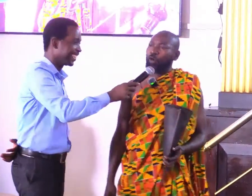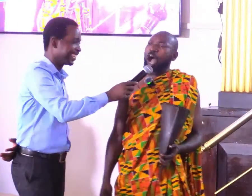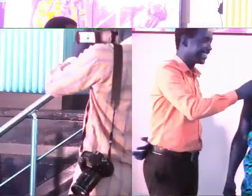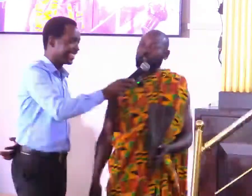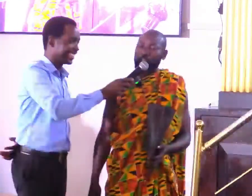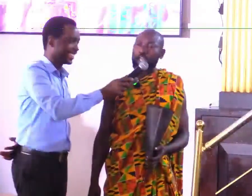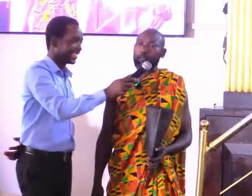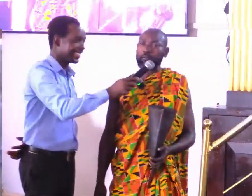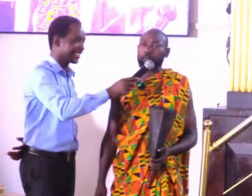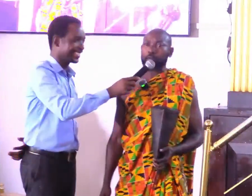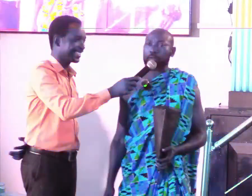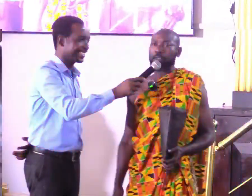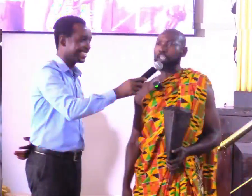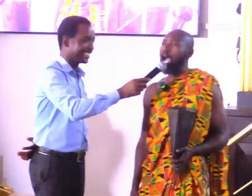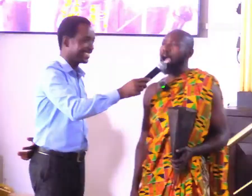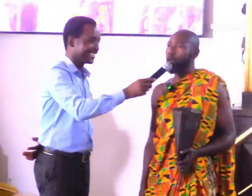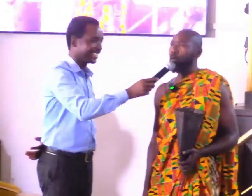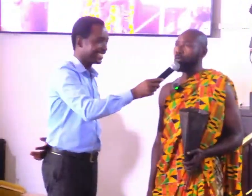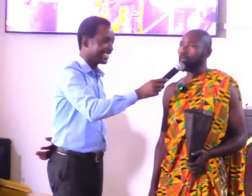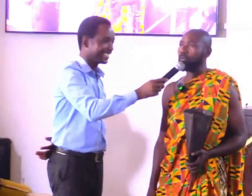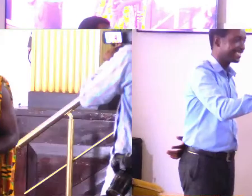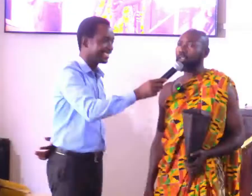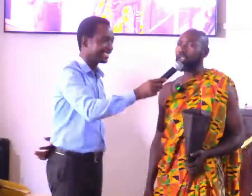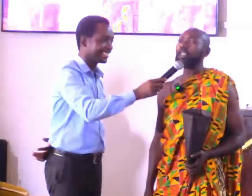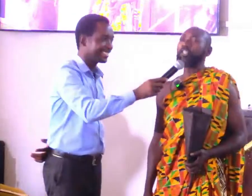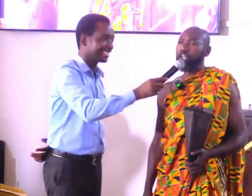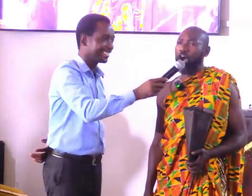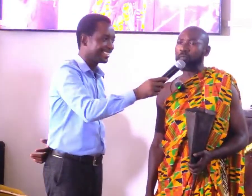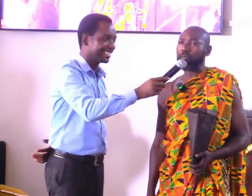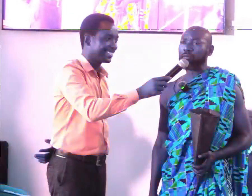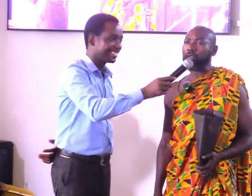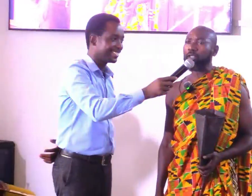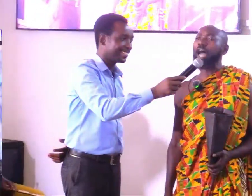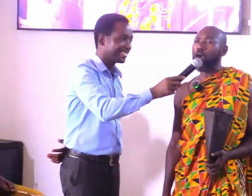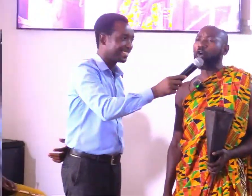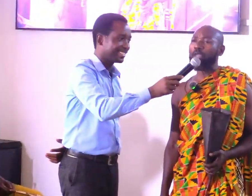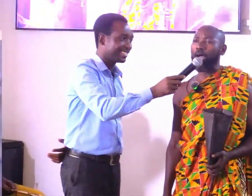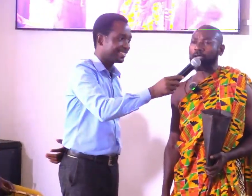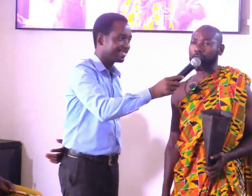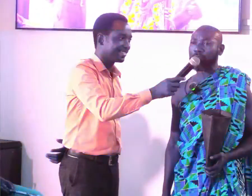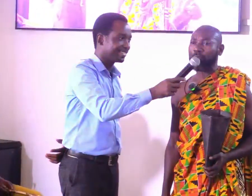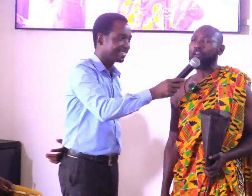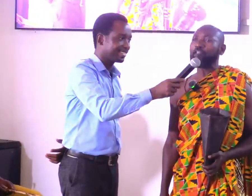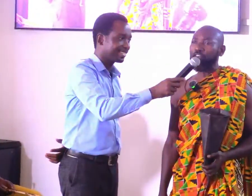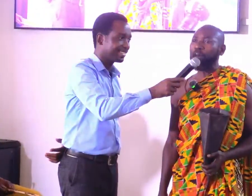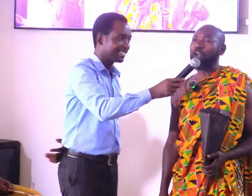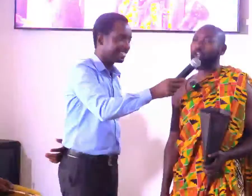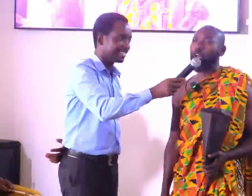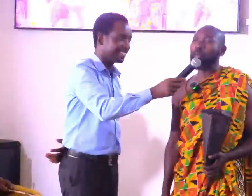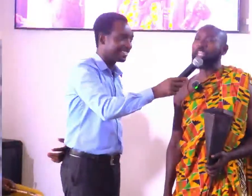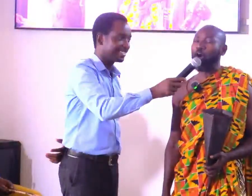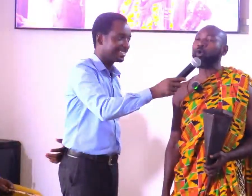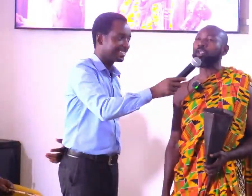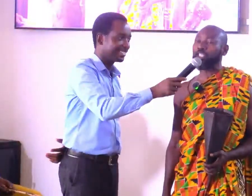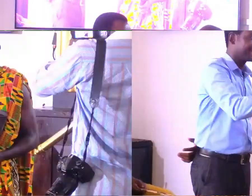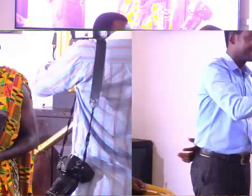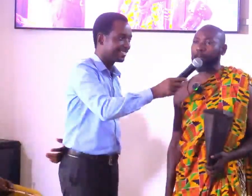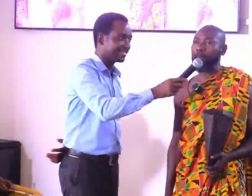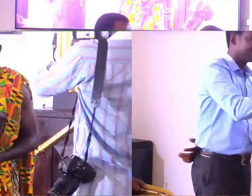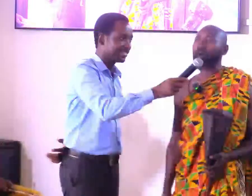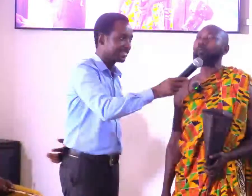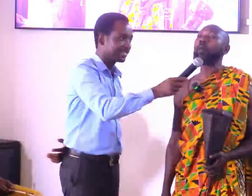Lebo akrotre ni akwemu. Chidom ni ankobia. From dom ni okuhini